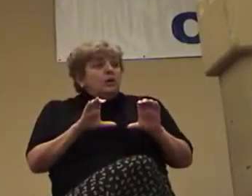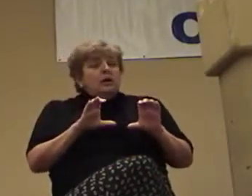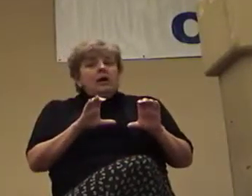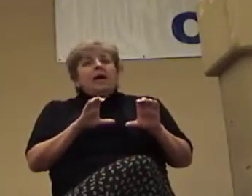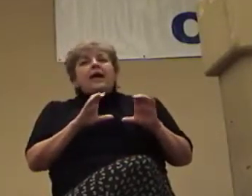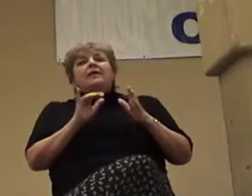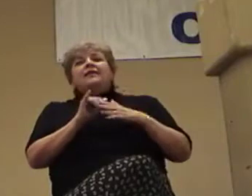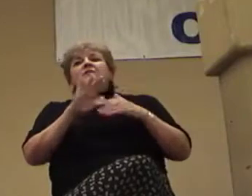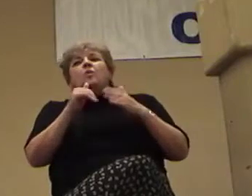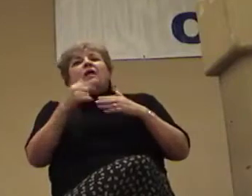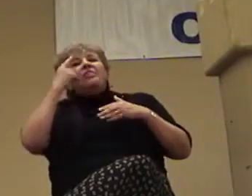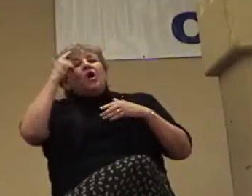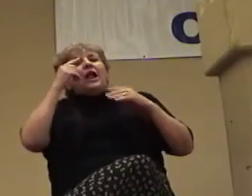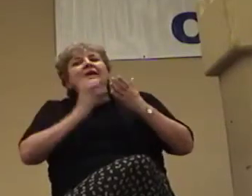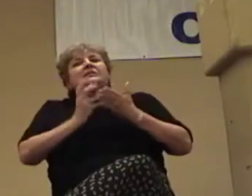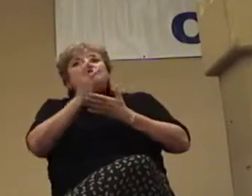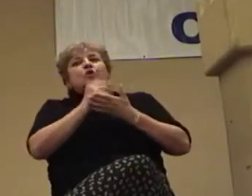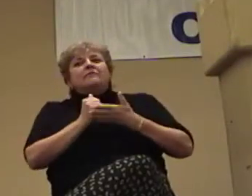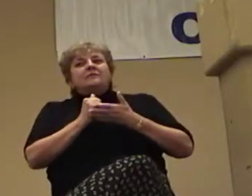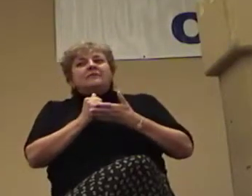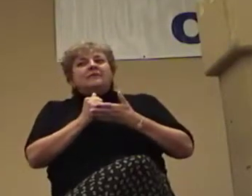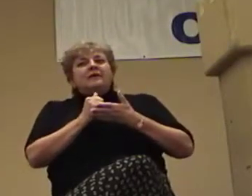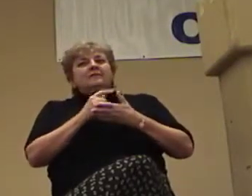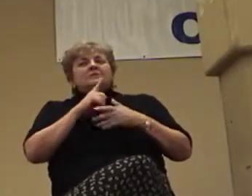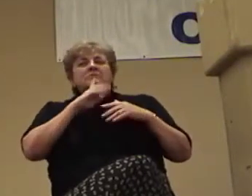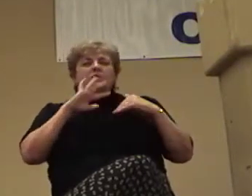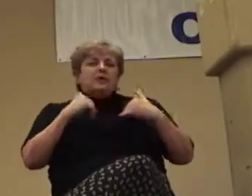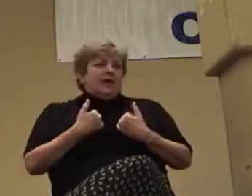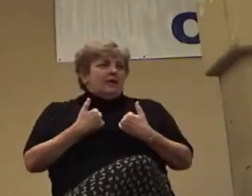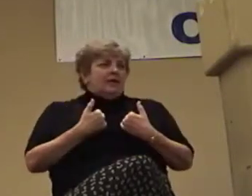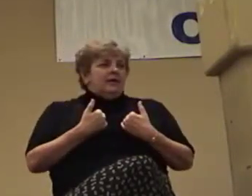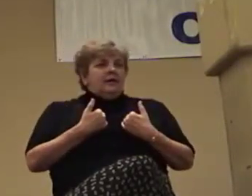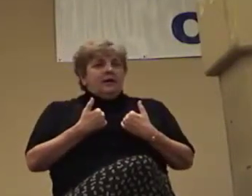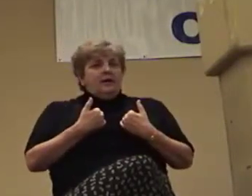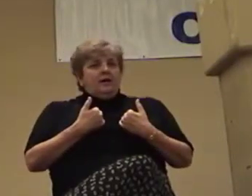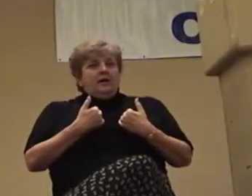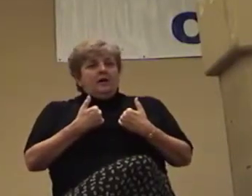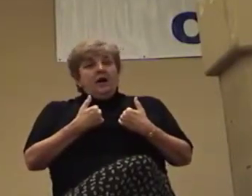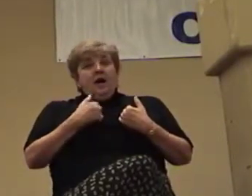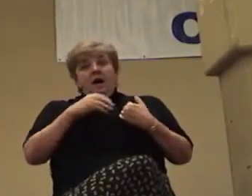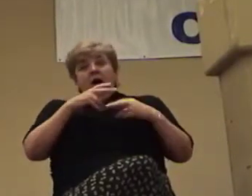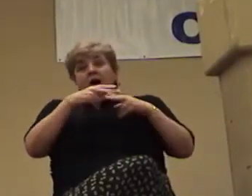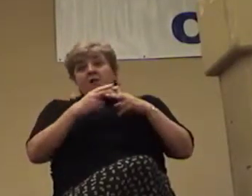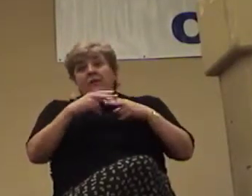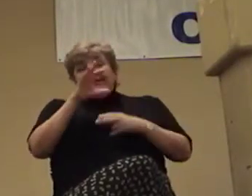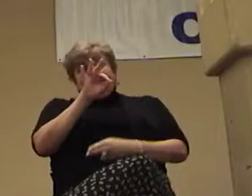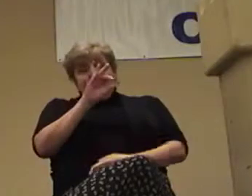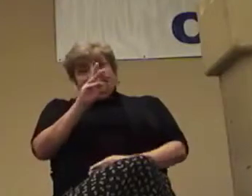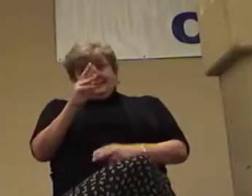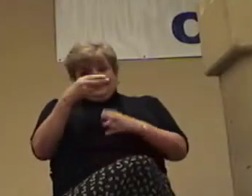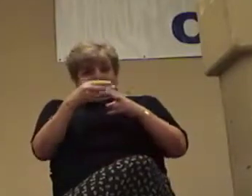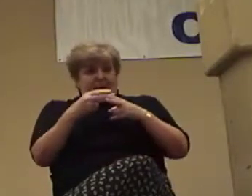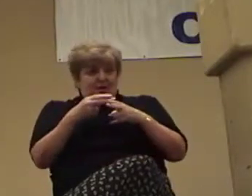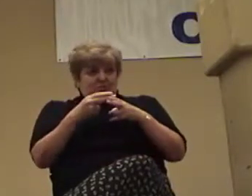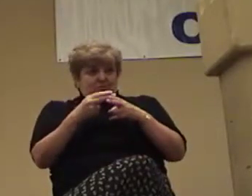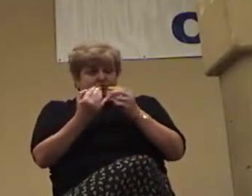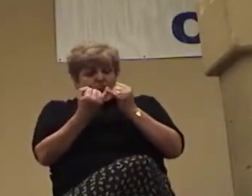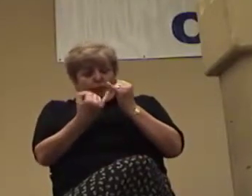into Alcoholics Anonymous. The condition in which I came to you was I was 96 pounds because when I drink, I enhance